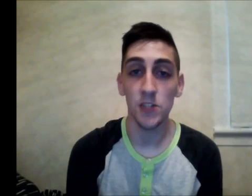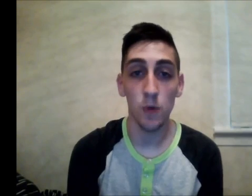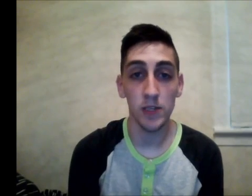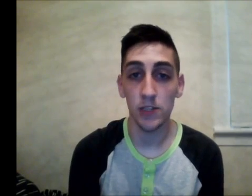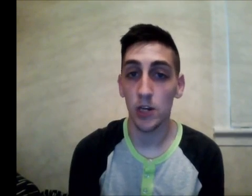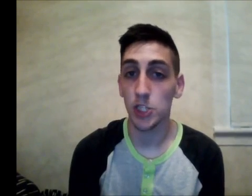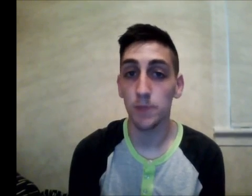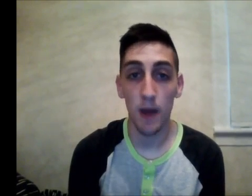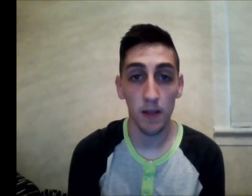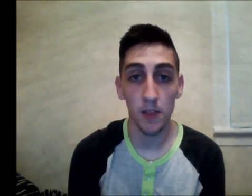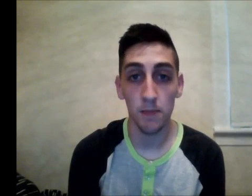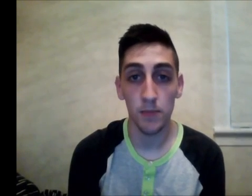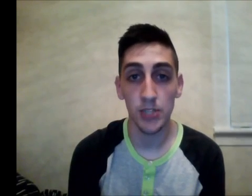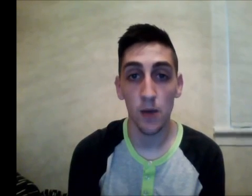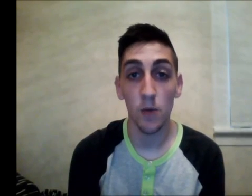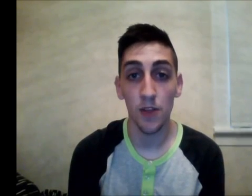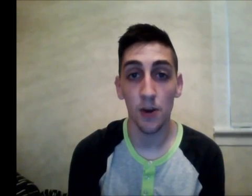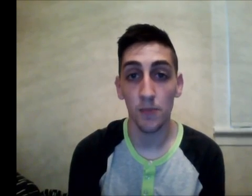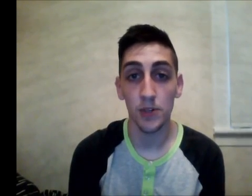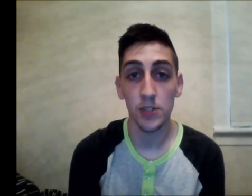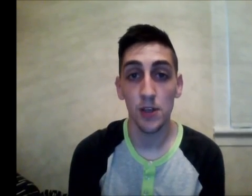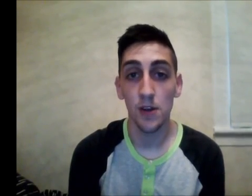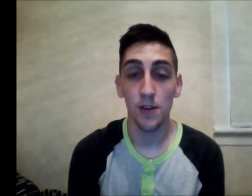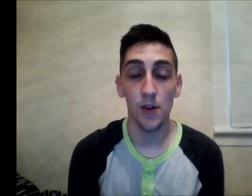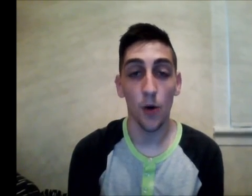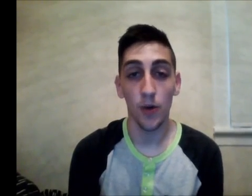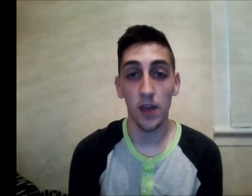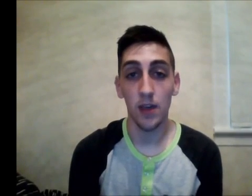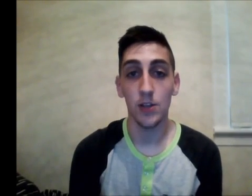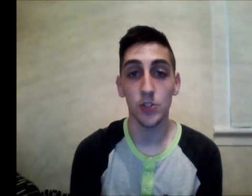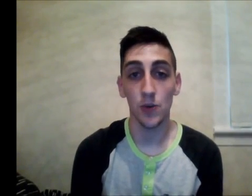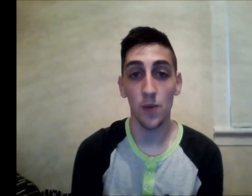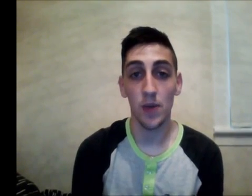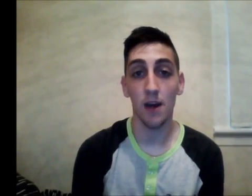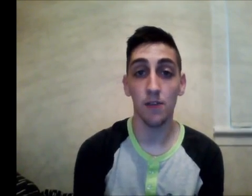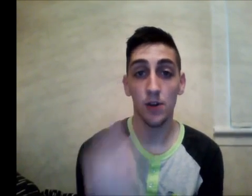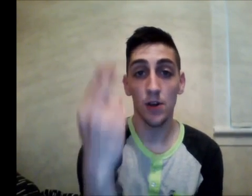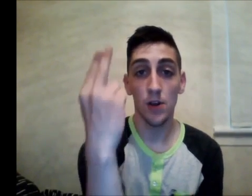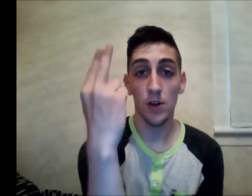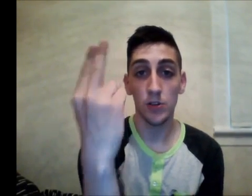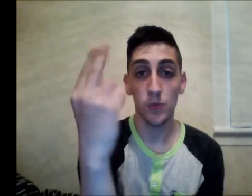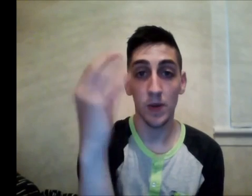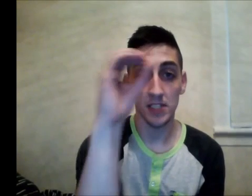where we start just spelling the numbers out with our numbers. Okay, so now we have 20.